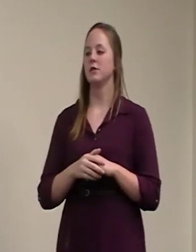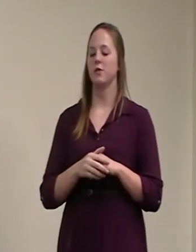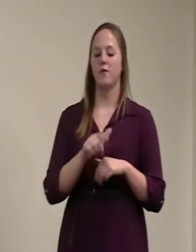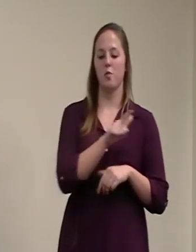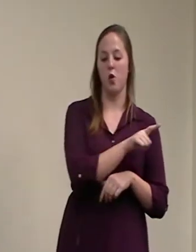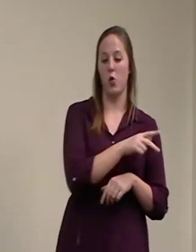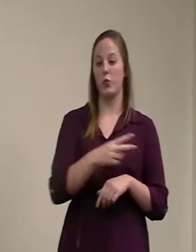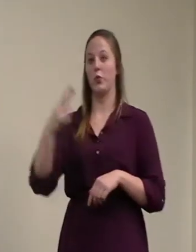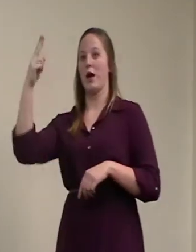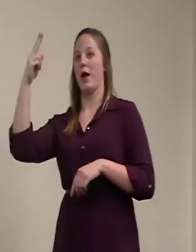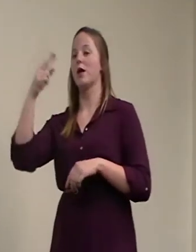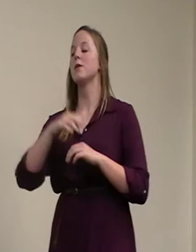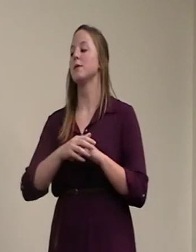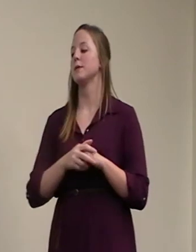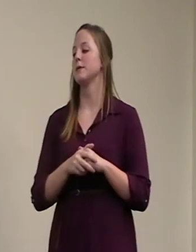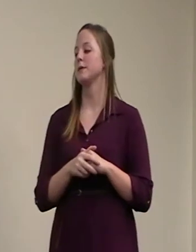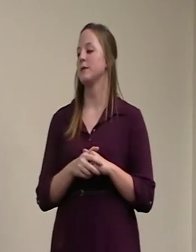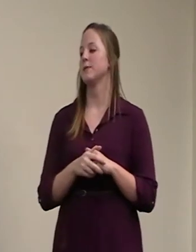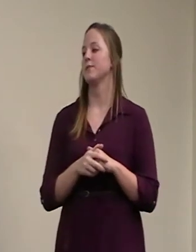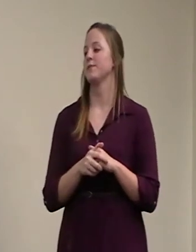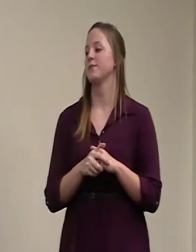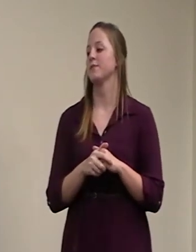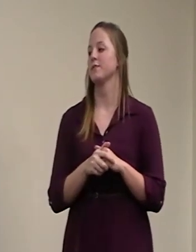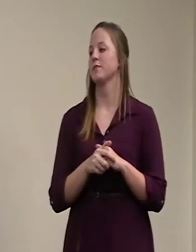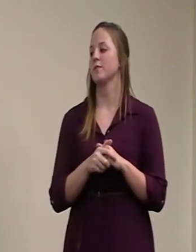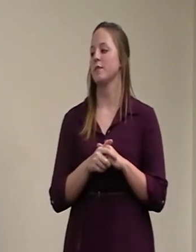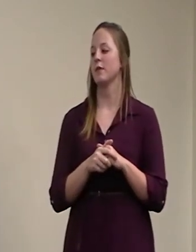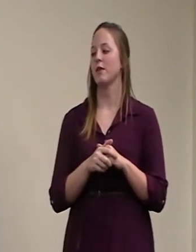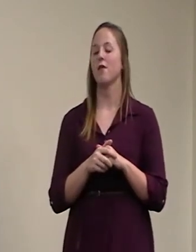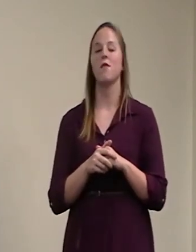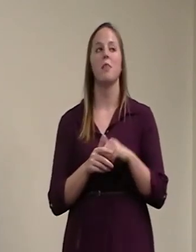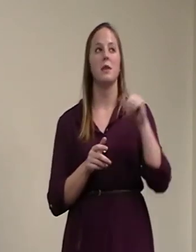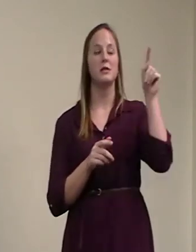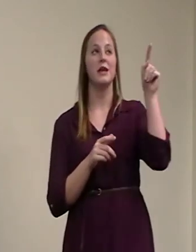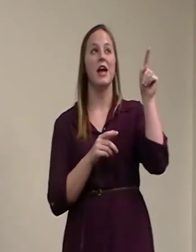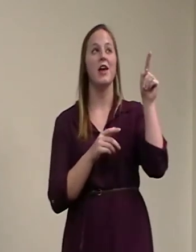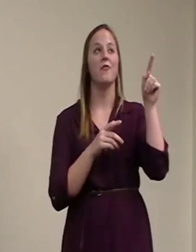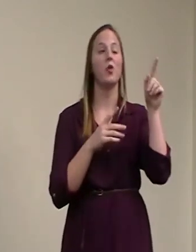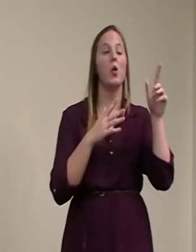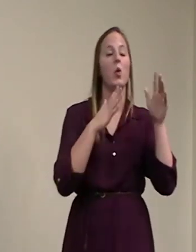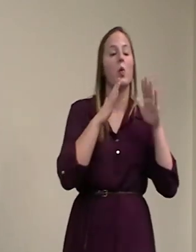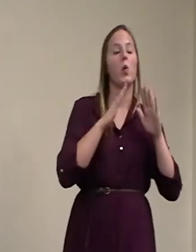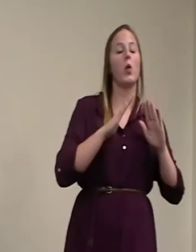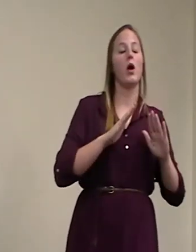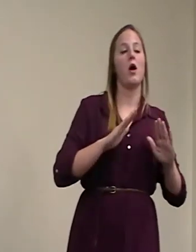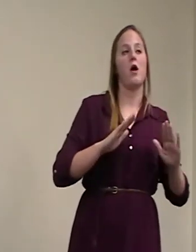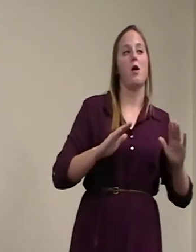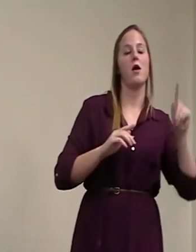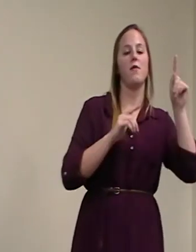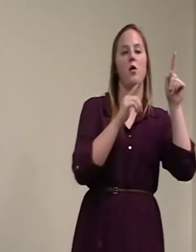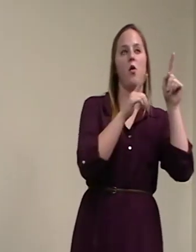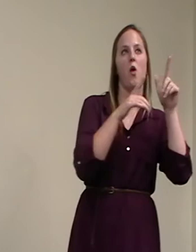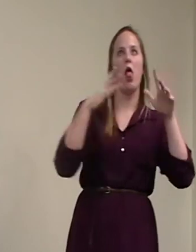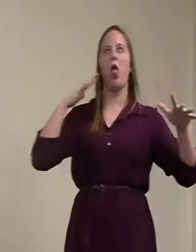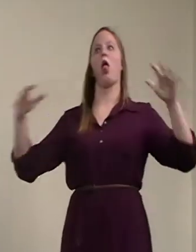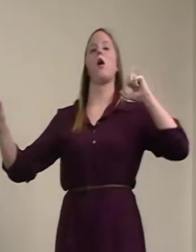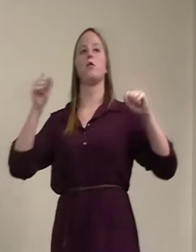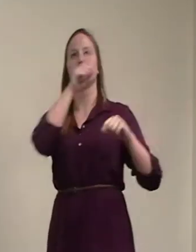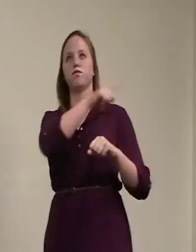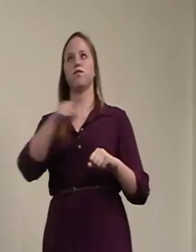graph goes from very quiet sounds to very, very loud sounds. So -10